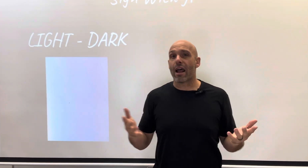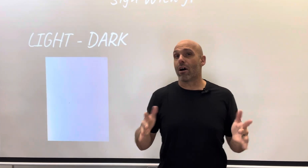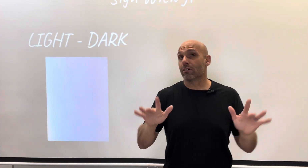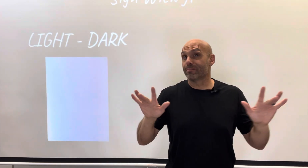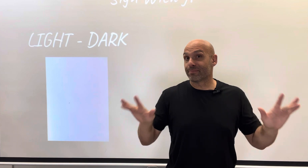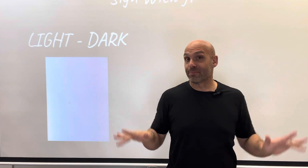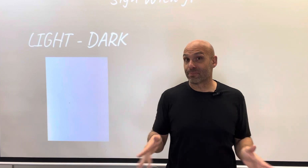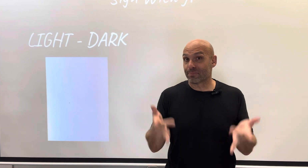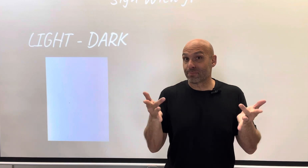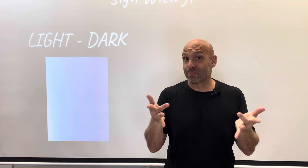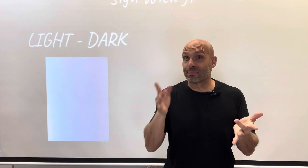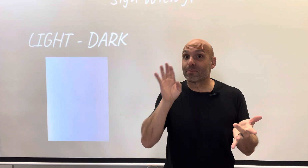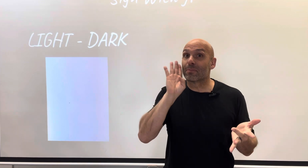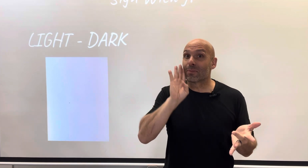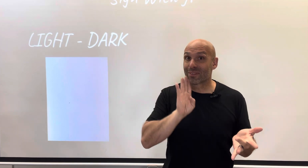brown,